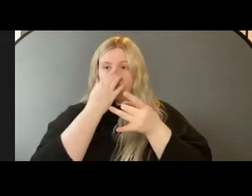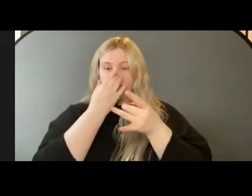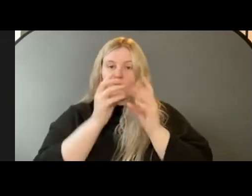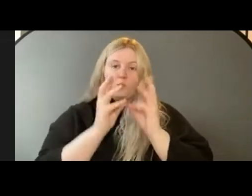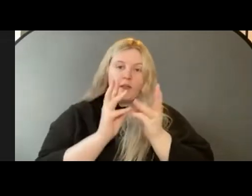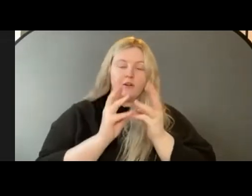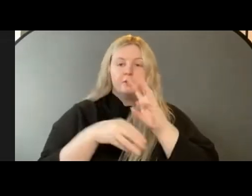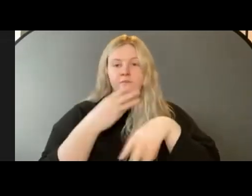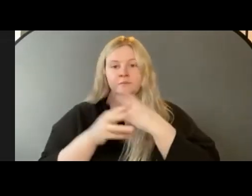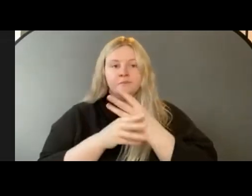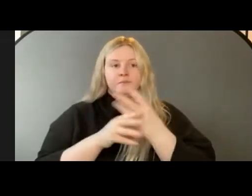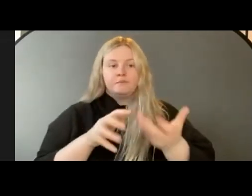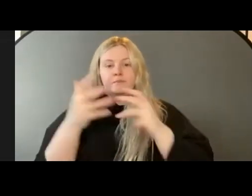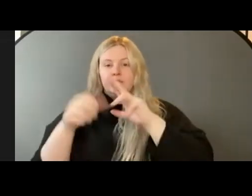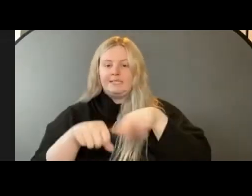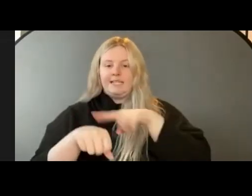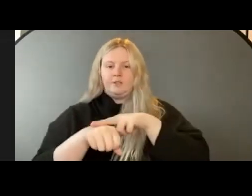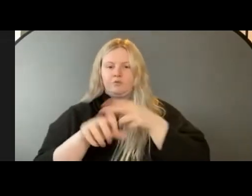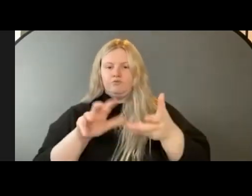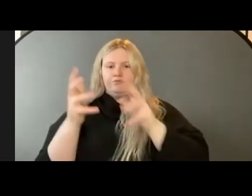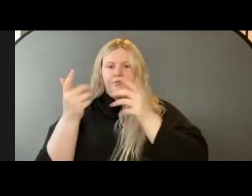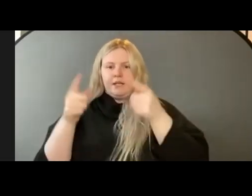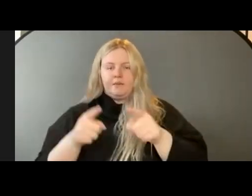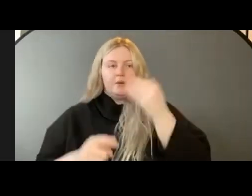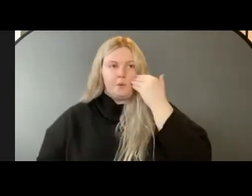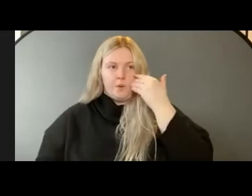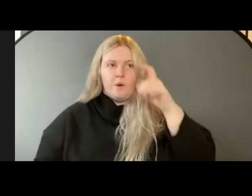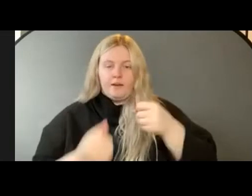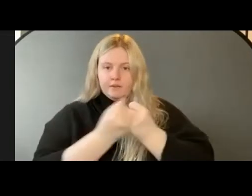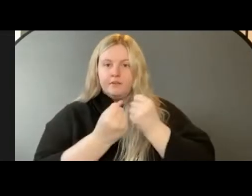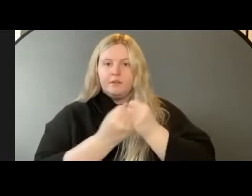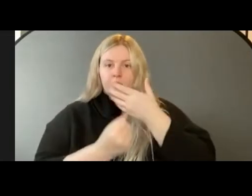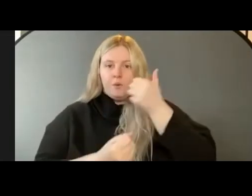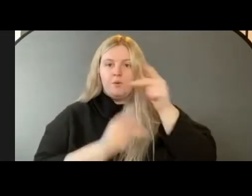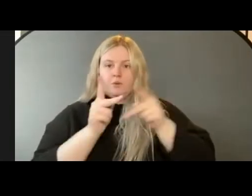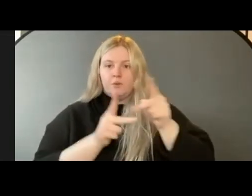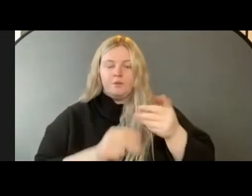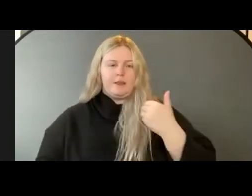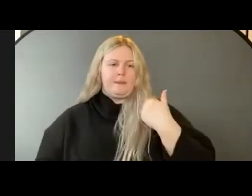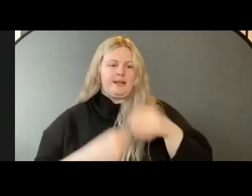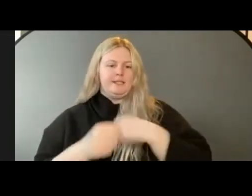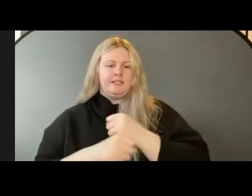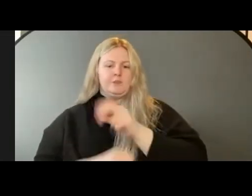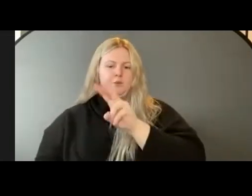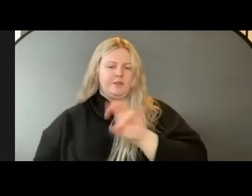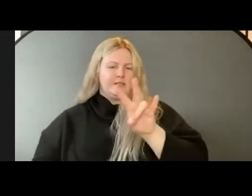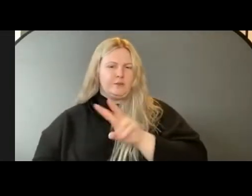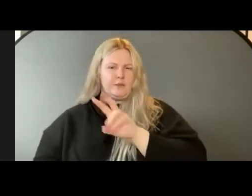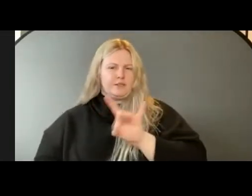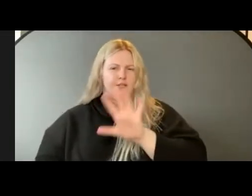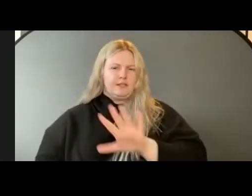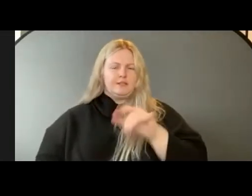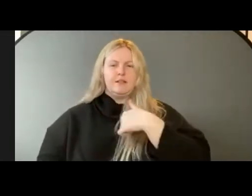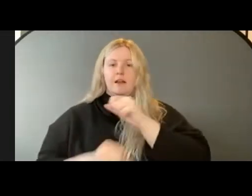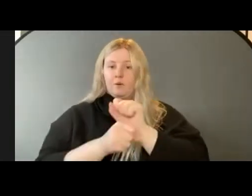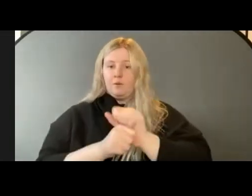special provisions are needed for older persons. Back in 2007, 2008, I worked in the Canadian government